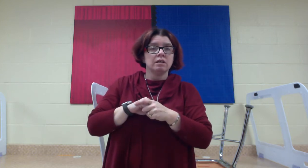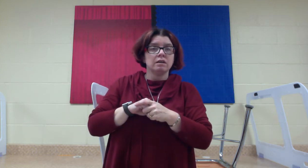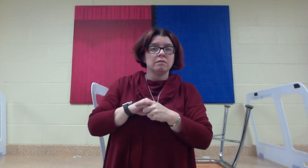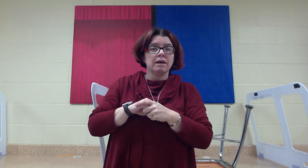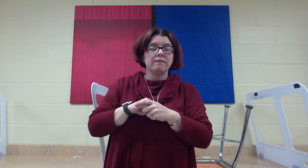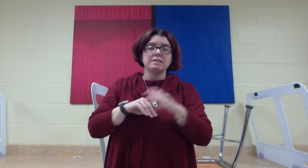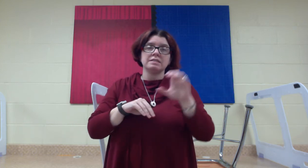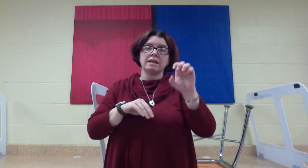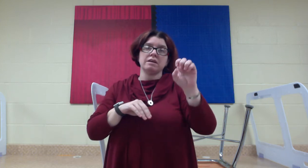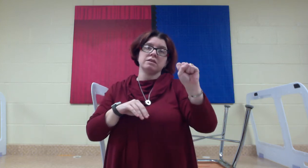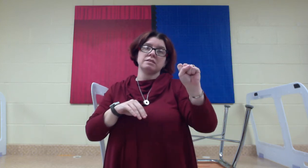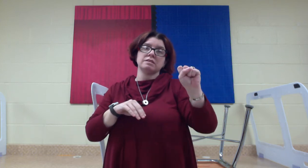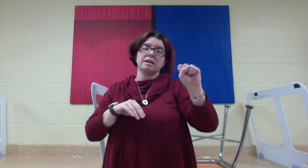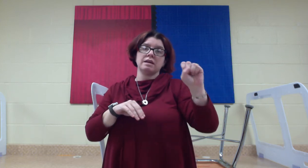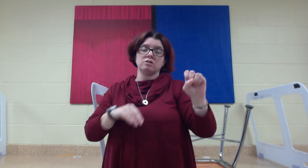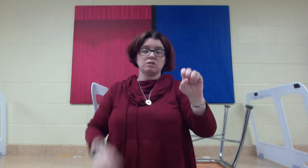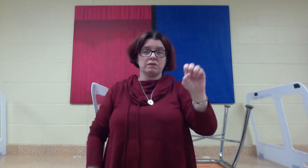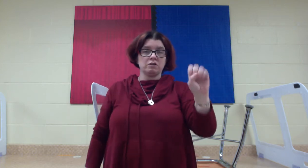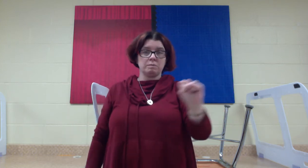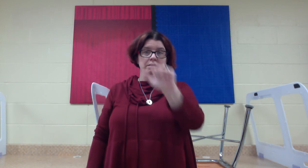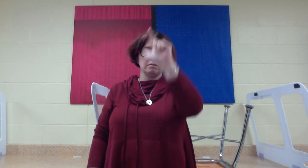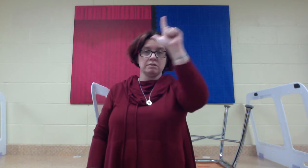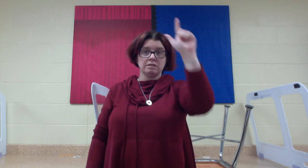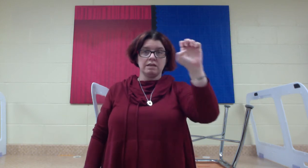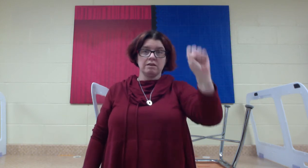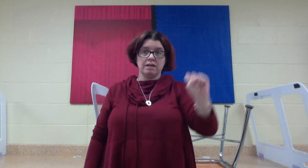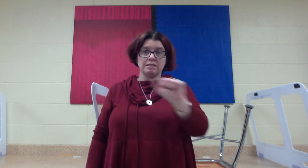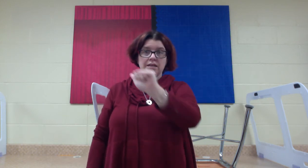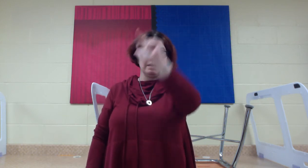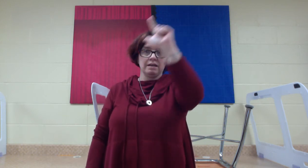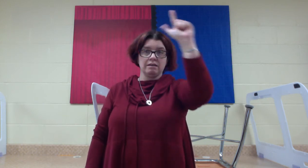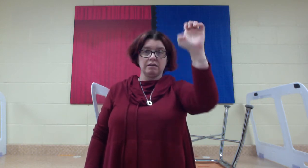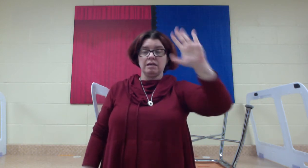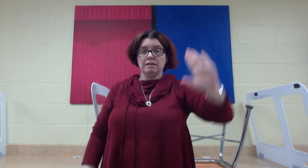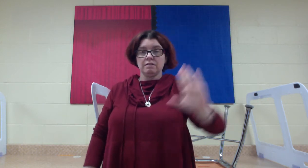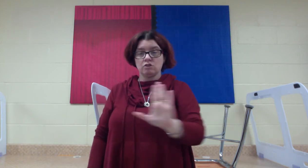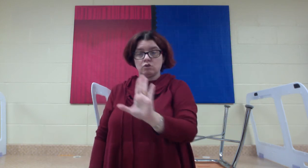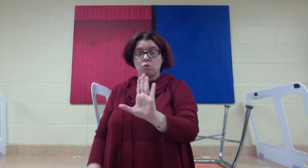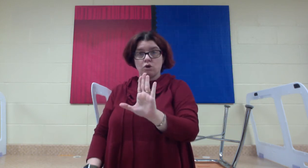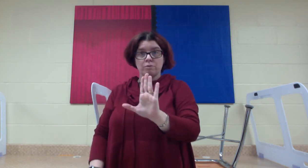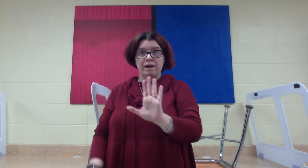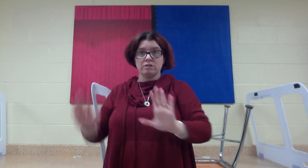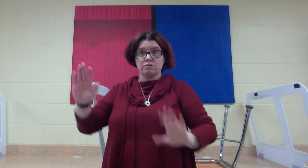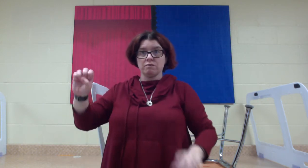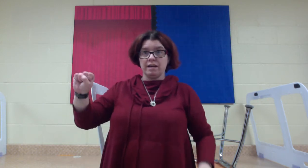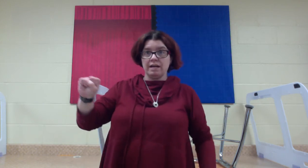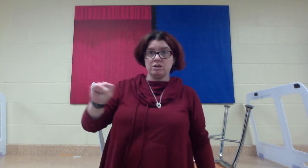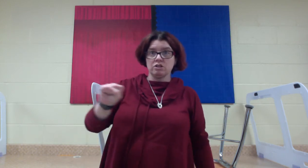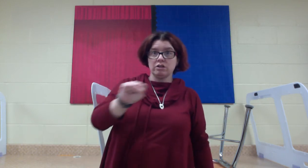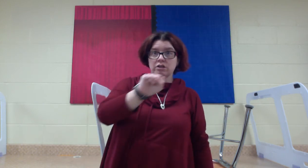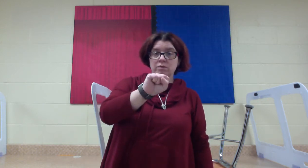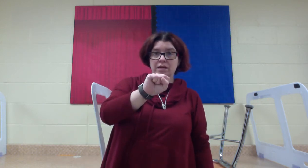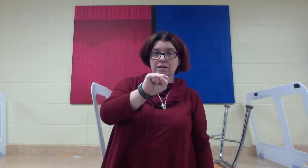Family And then sale is, you just fingerspell sale, S-A-L-E, towards your body. So if you're right-handed, you're going to go in,